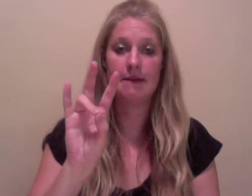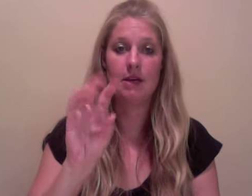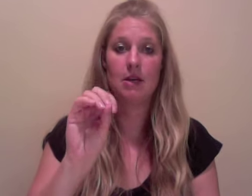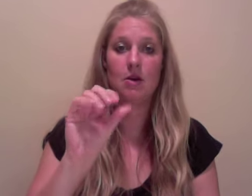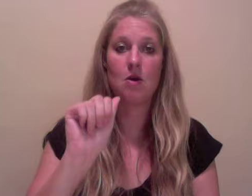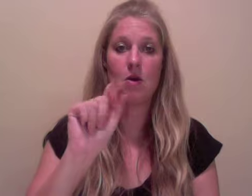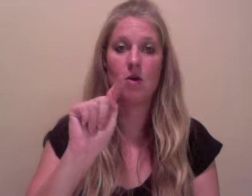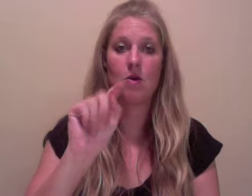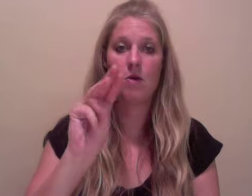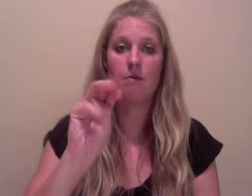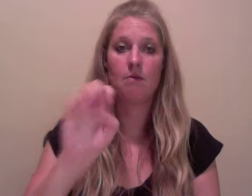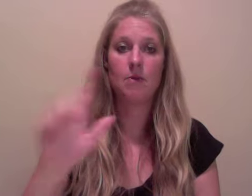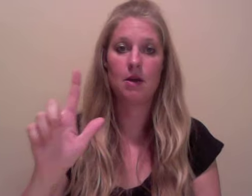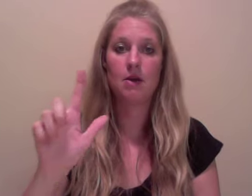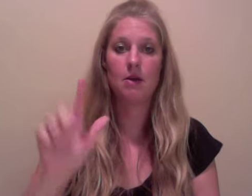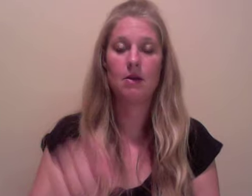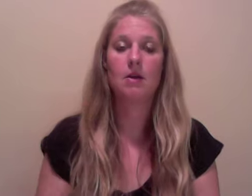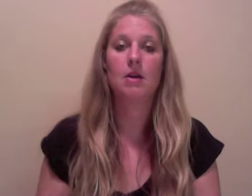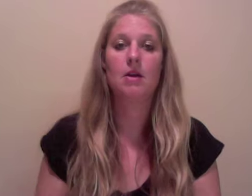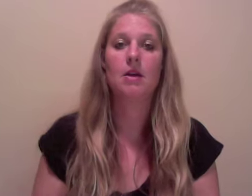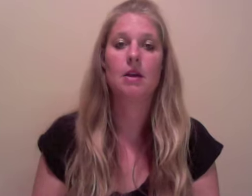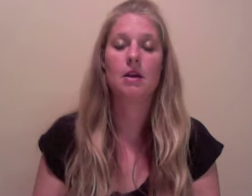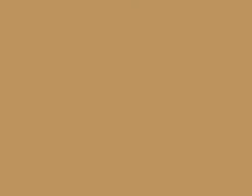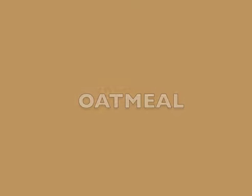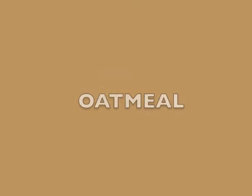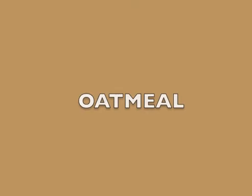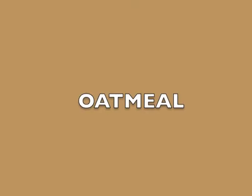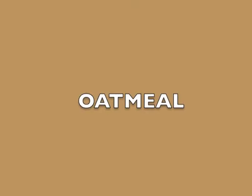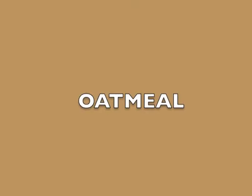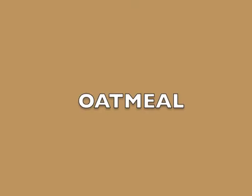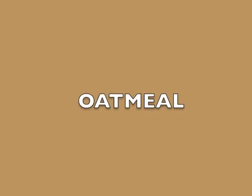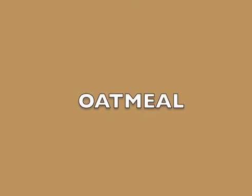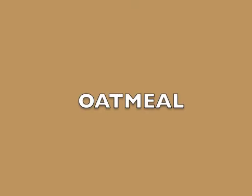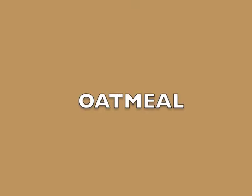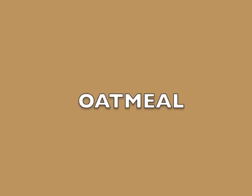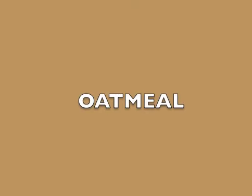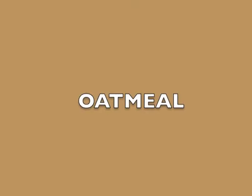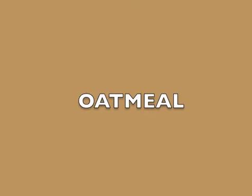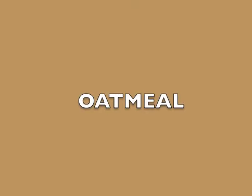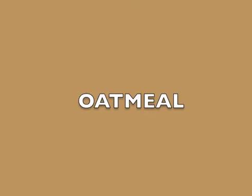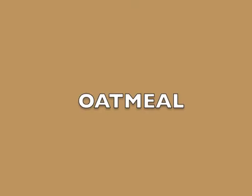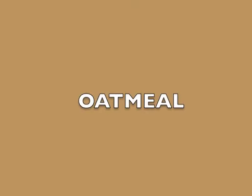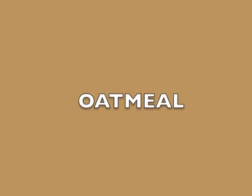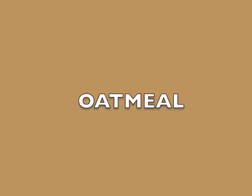Number 7, oatmeal. Go ahead and sign oatmeal right now.